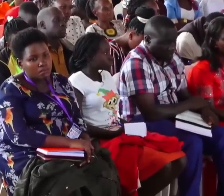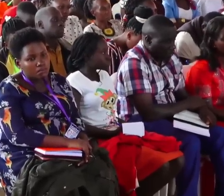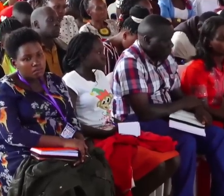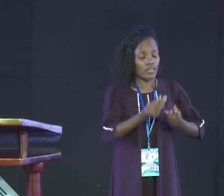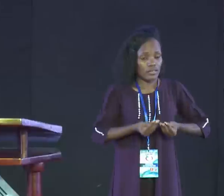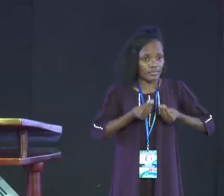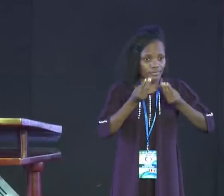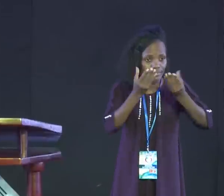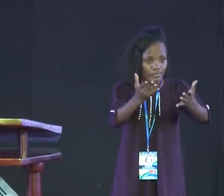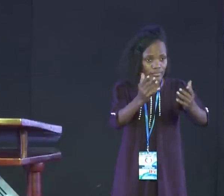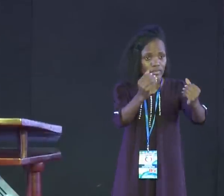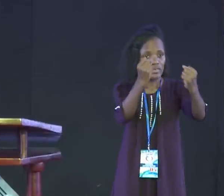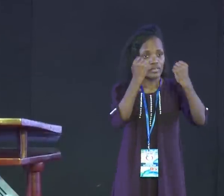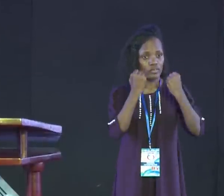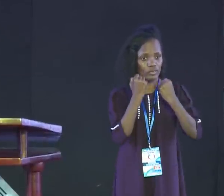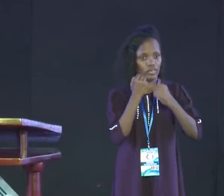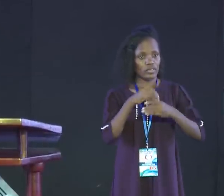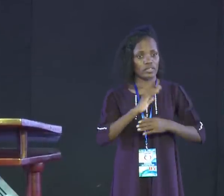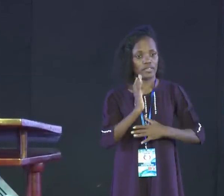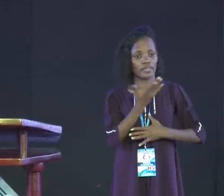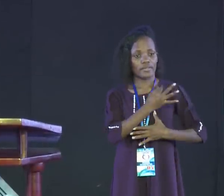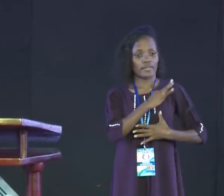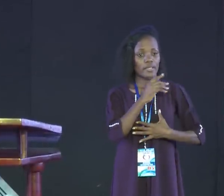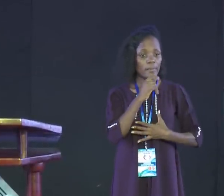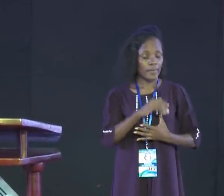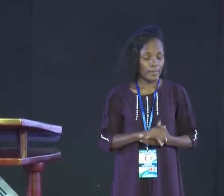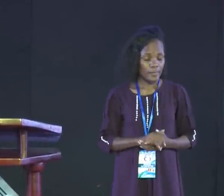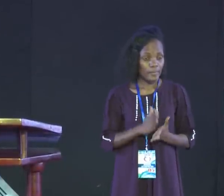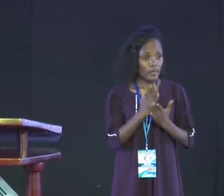let's pray that God will give us strength in our inner man.